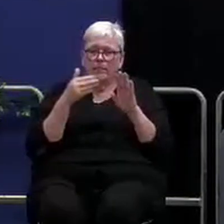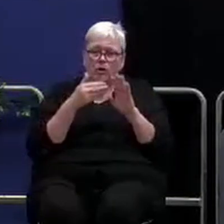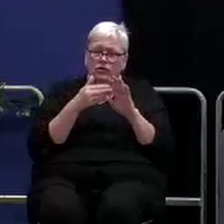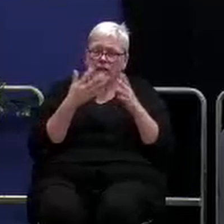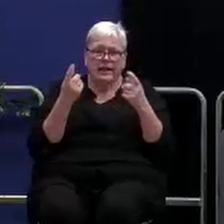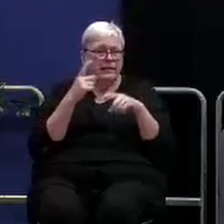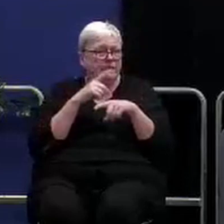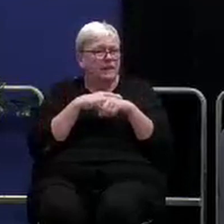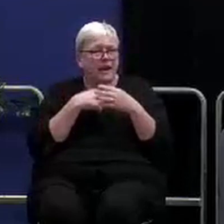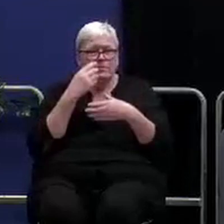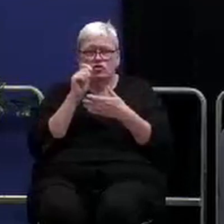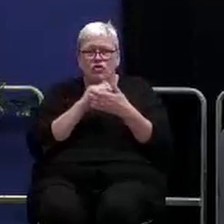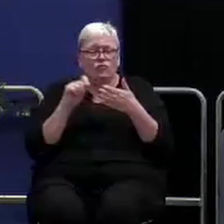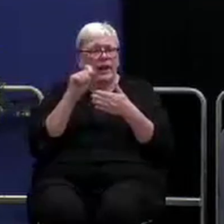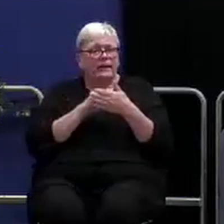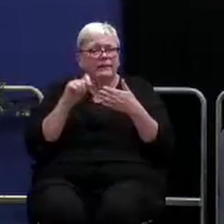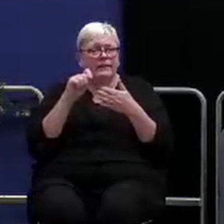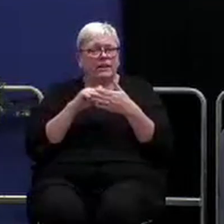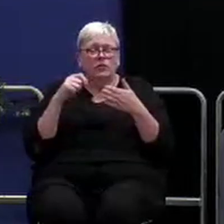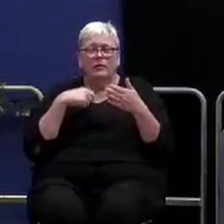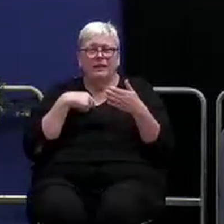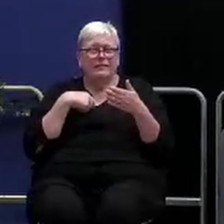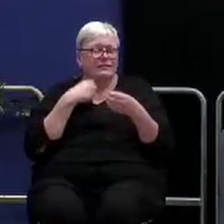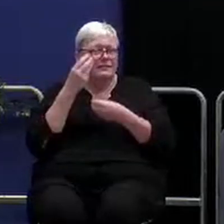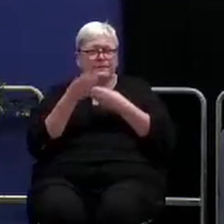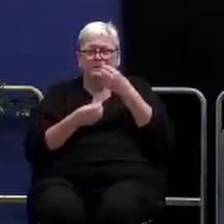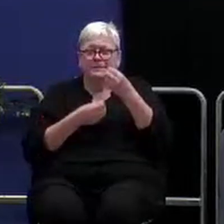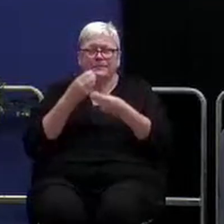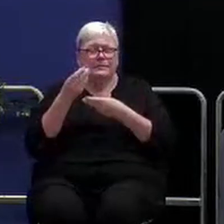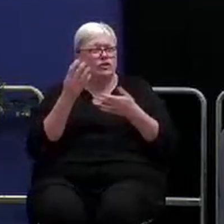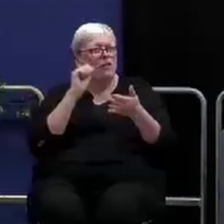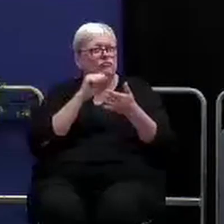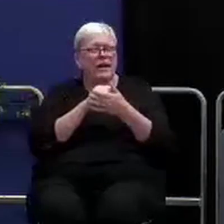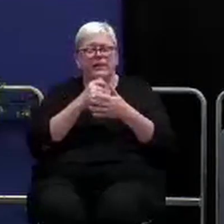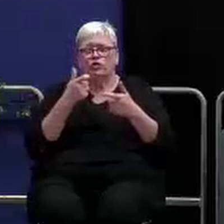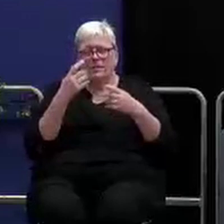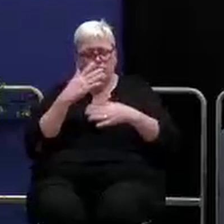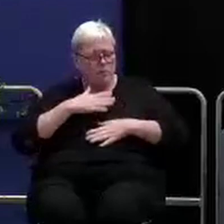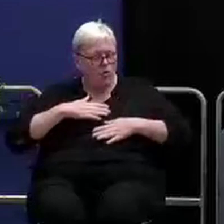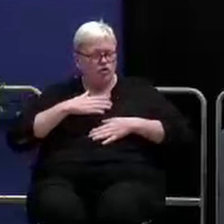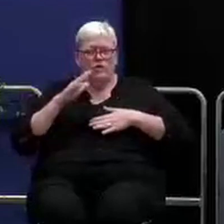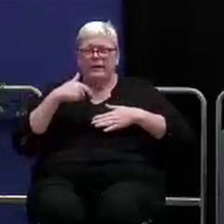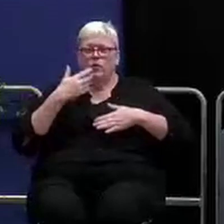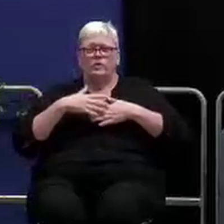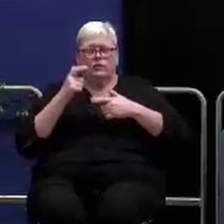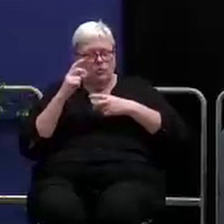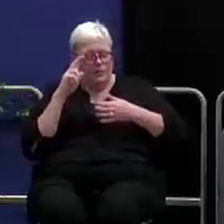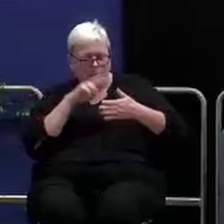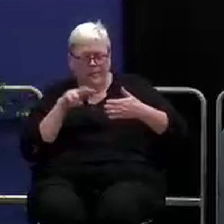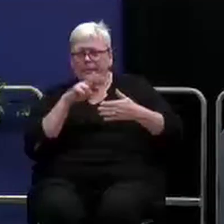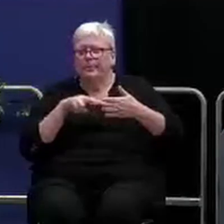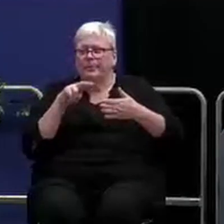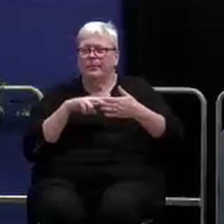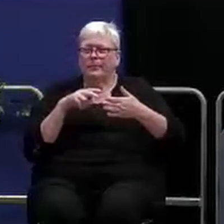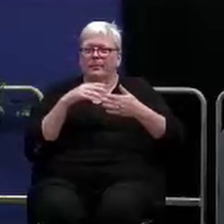times in your writing where you were like, this isn't conveying the emotions that I need, or this is too emotional, or like not just looking at it being like